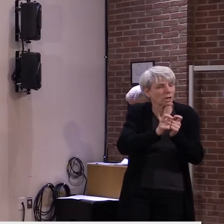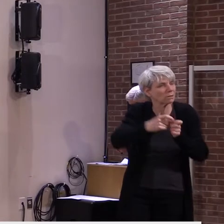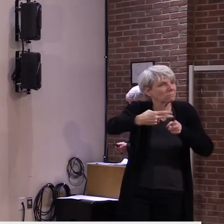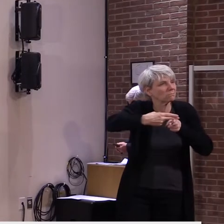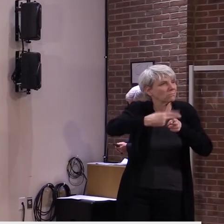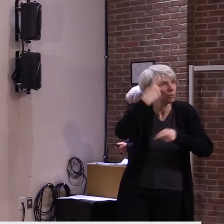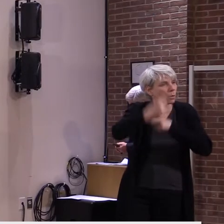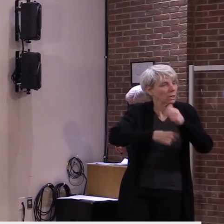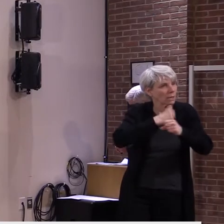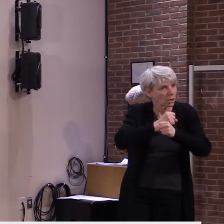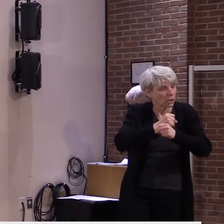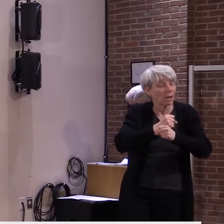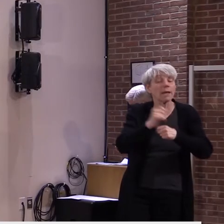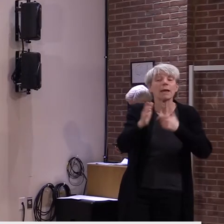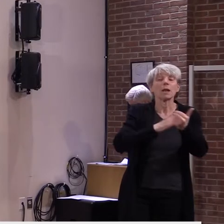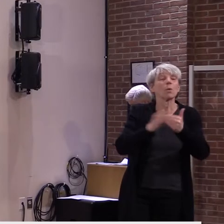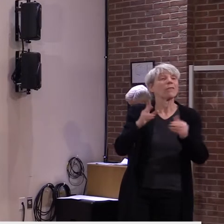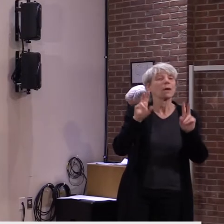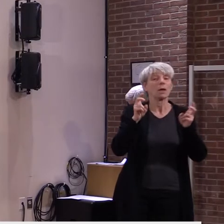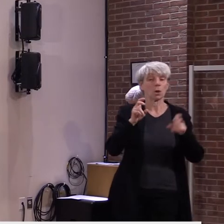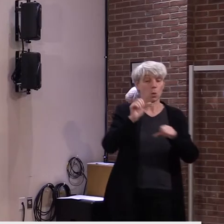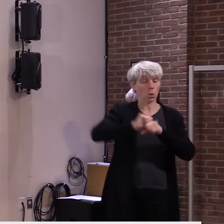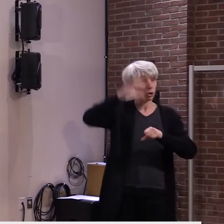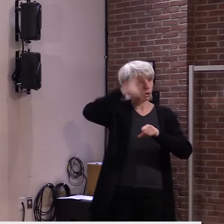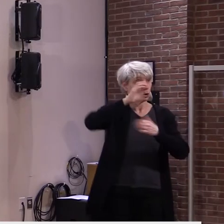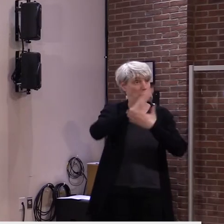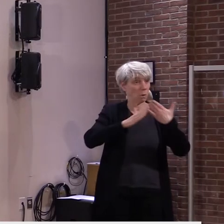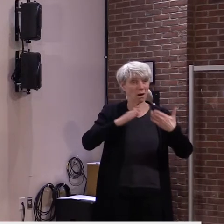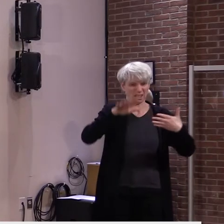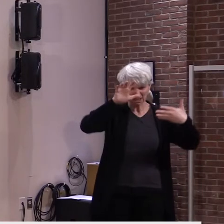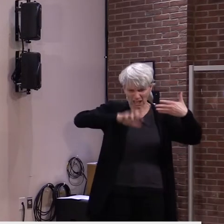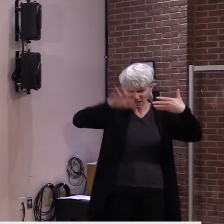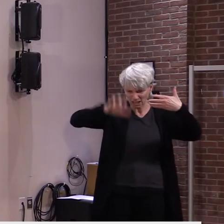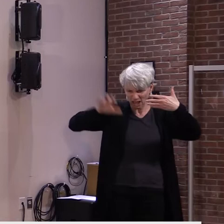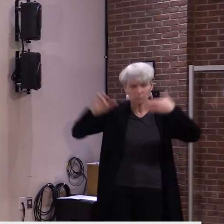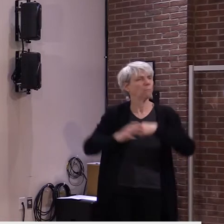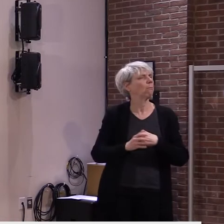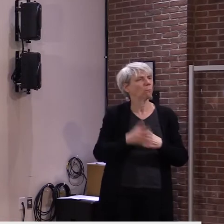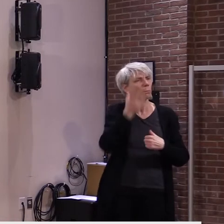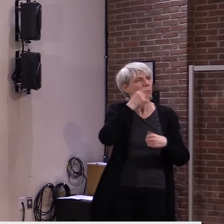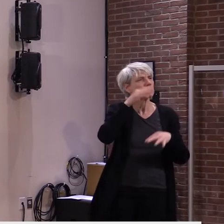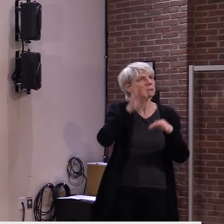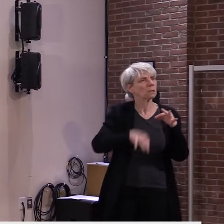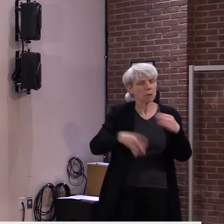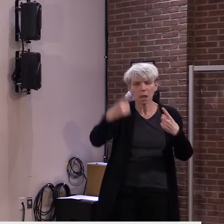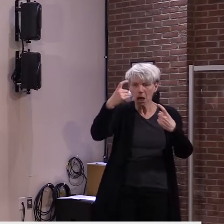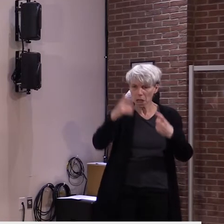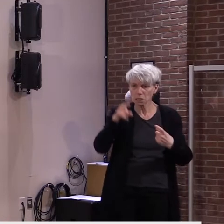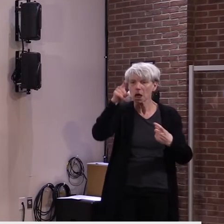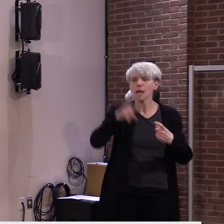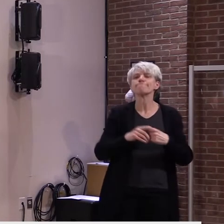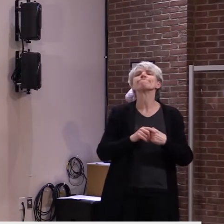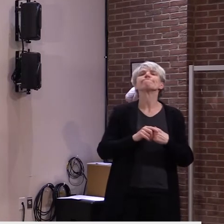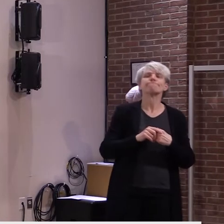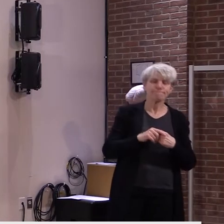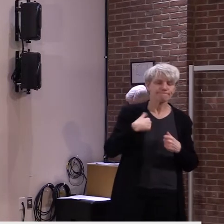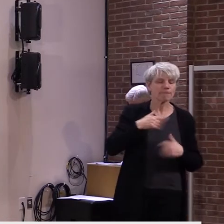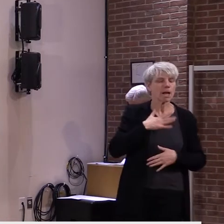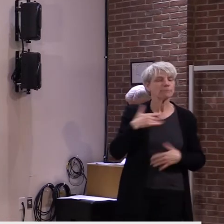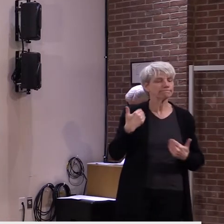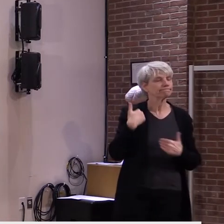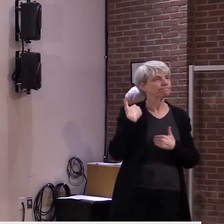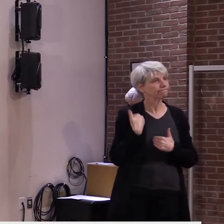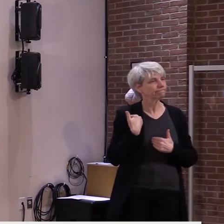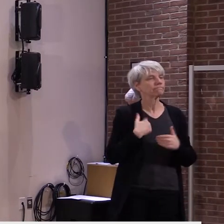is relatively easy. There's not a whole lot of paperwork that it takes. They do have to conduct outreach to employers who